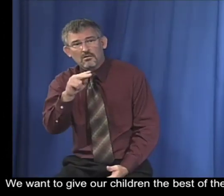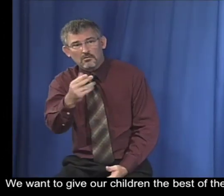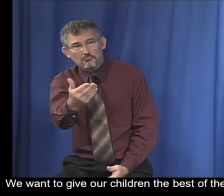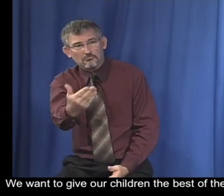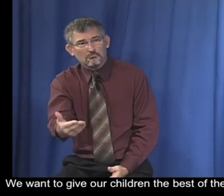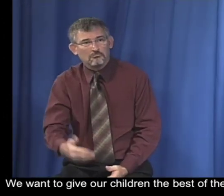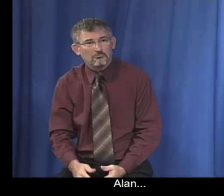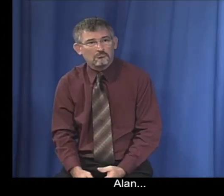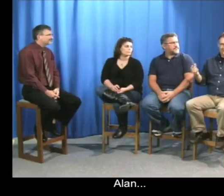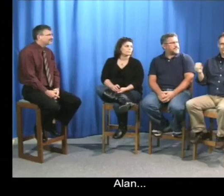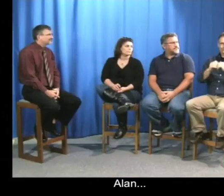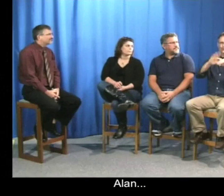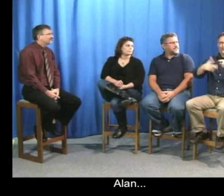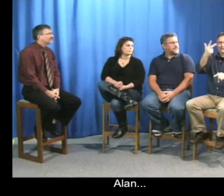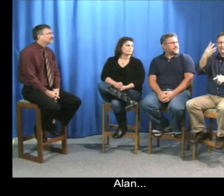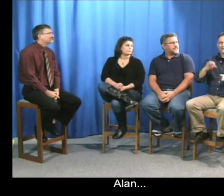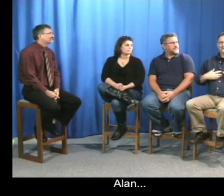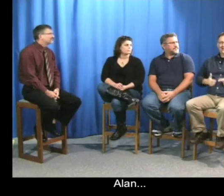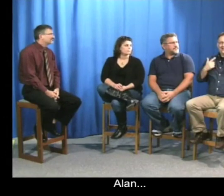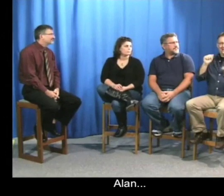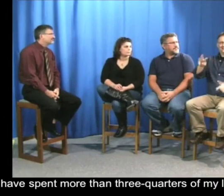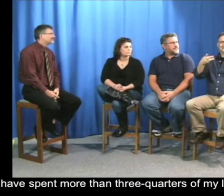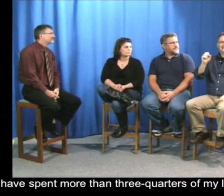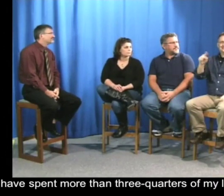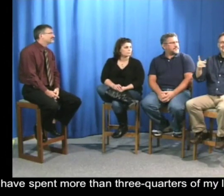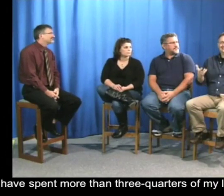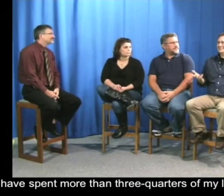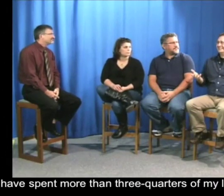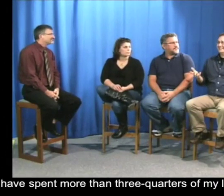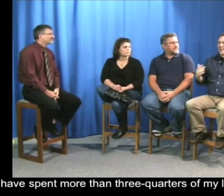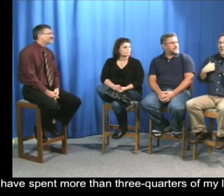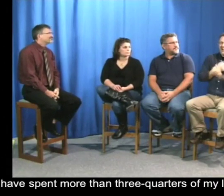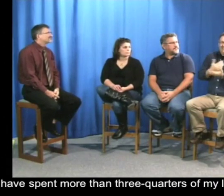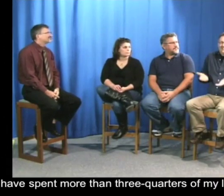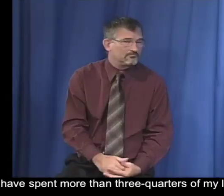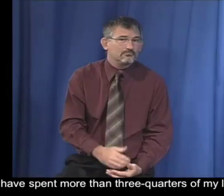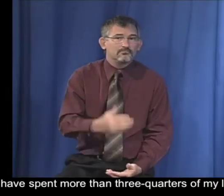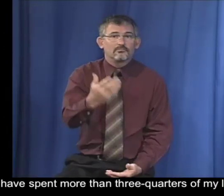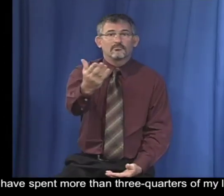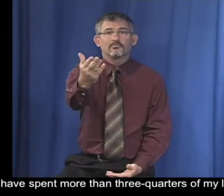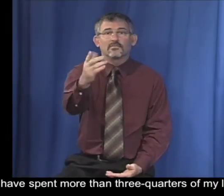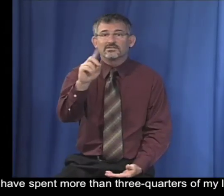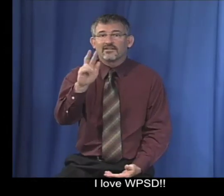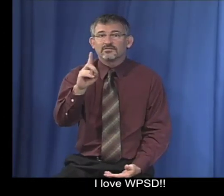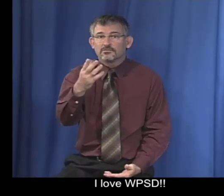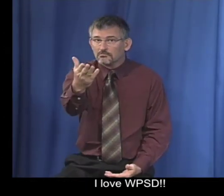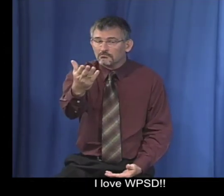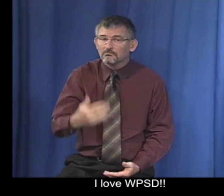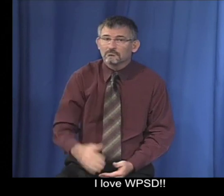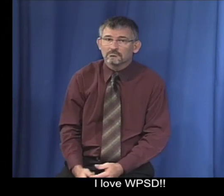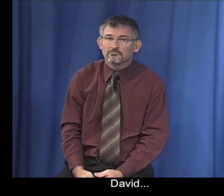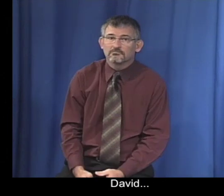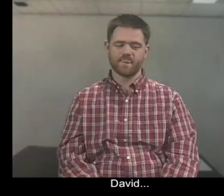best. Alan? I spent more than 3/4 of my life here. I love WPSD.